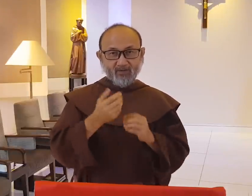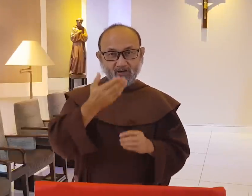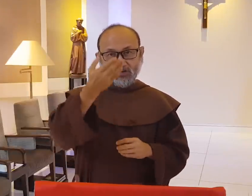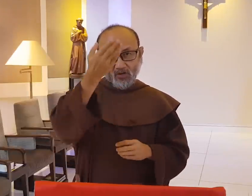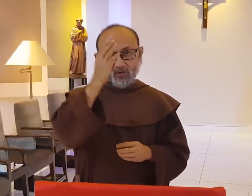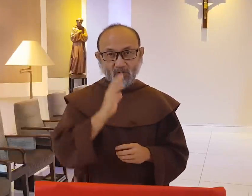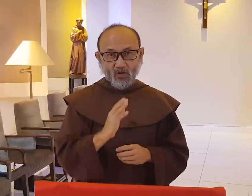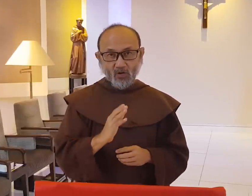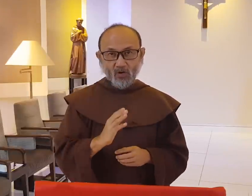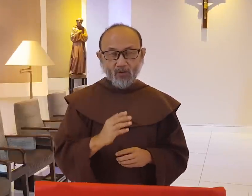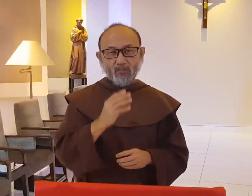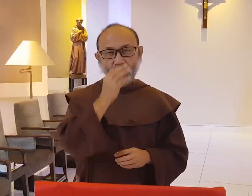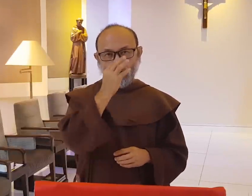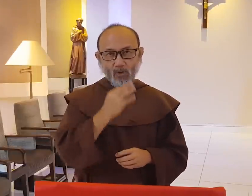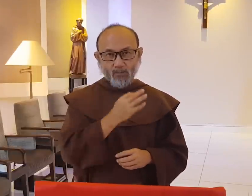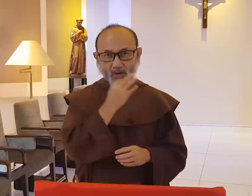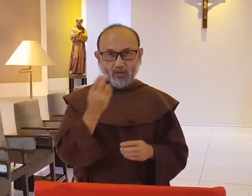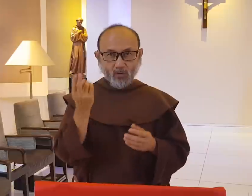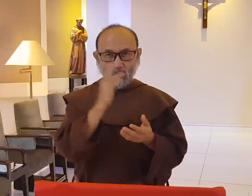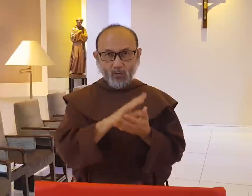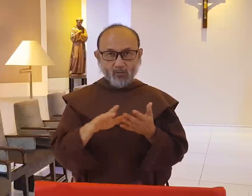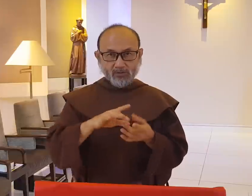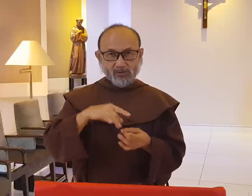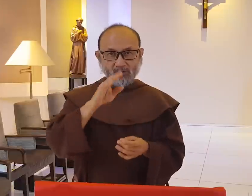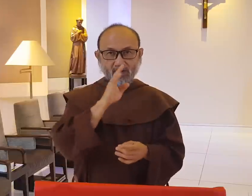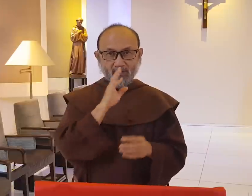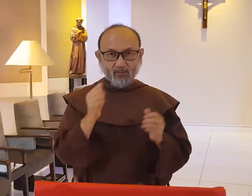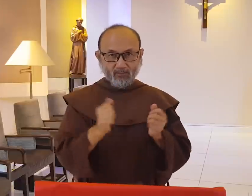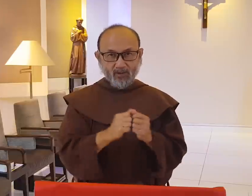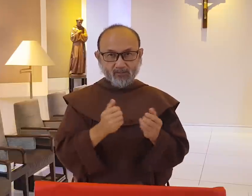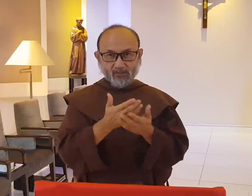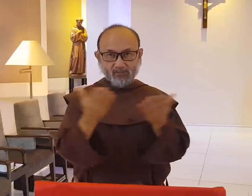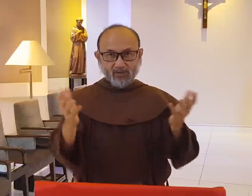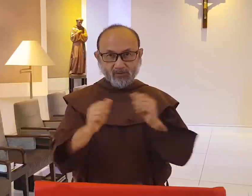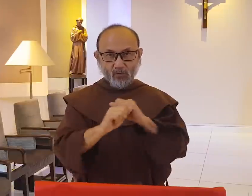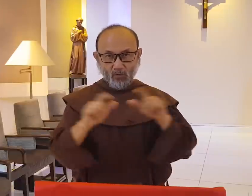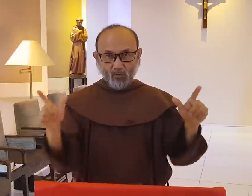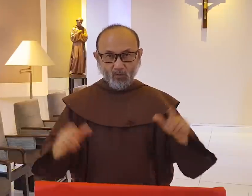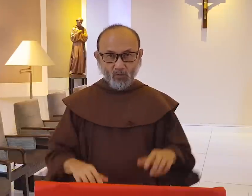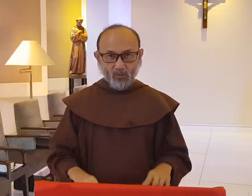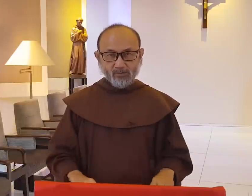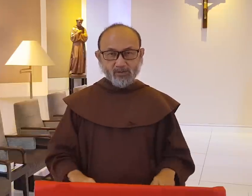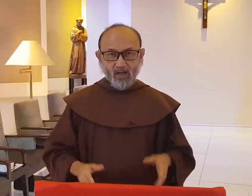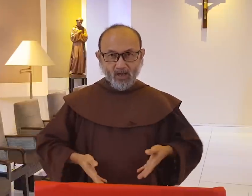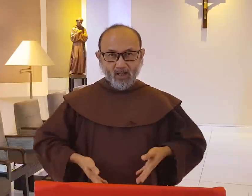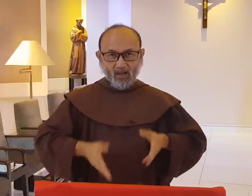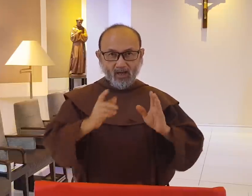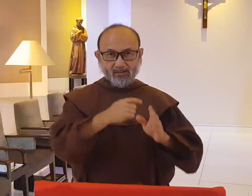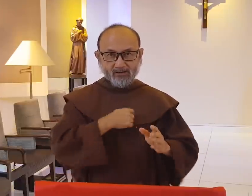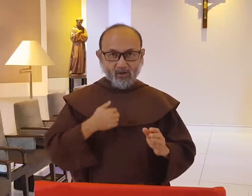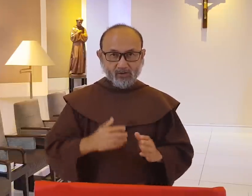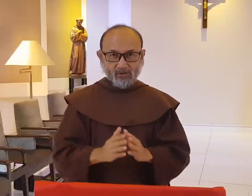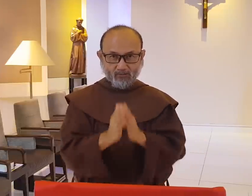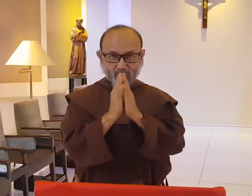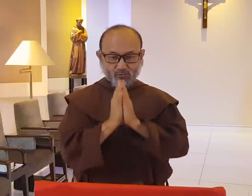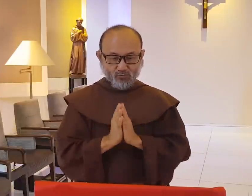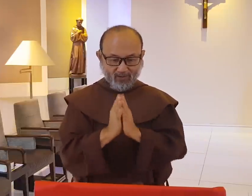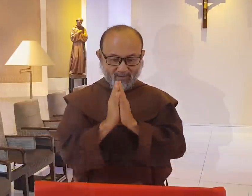God, and the communion of the Holy Spirit be with you all. Let us pray.